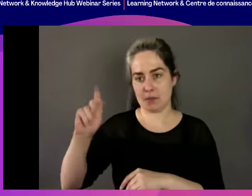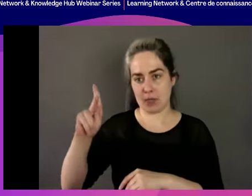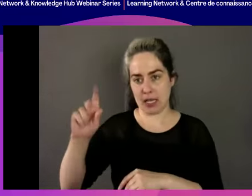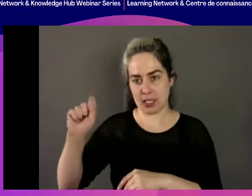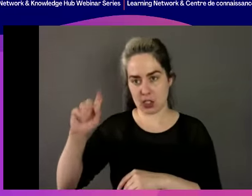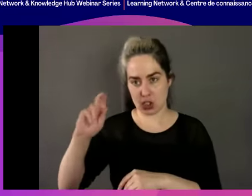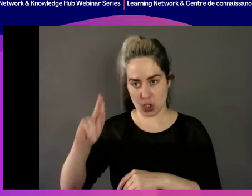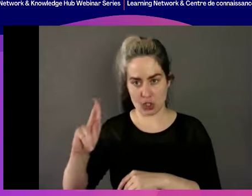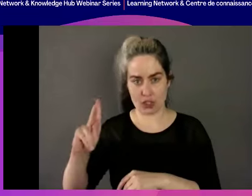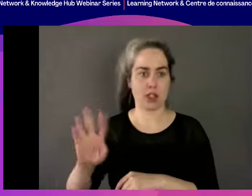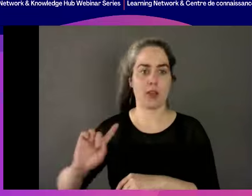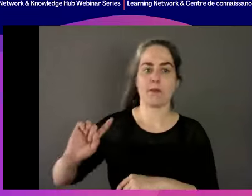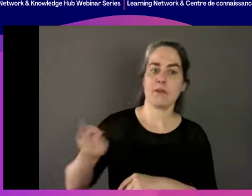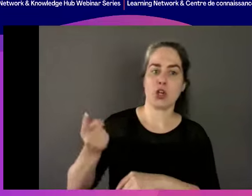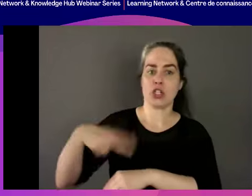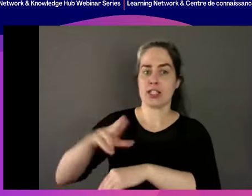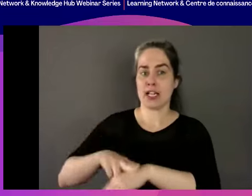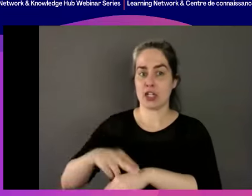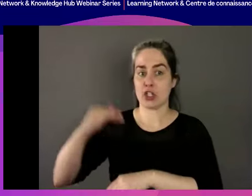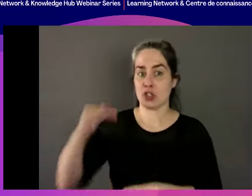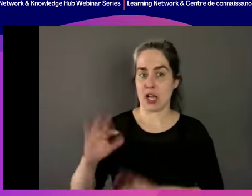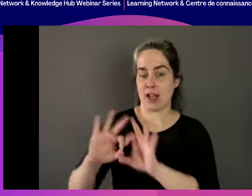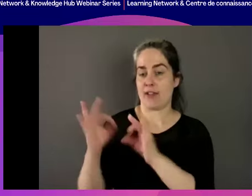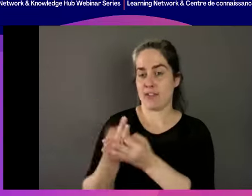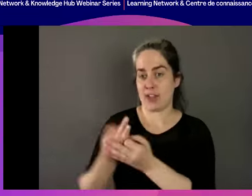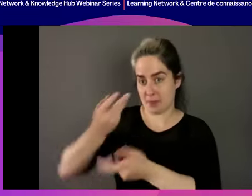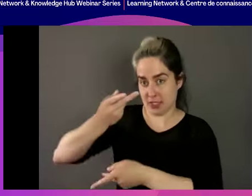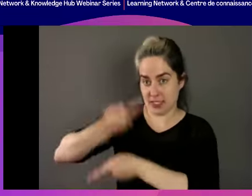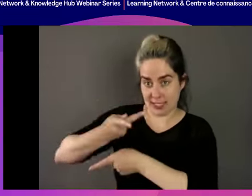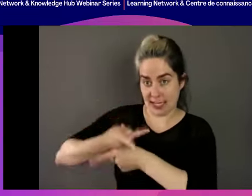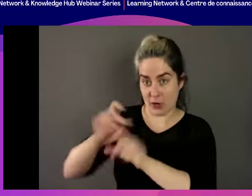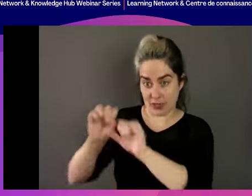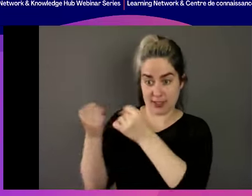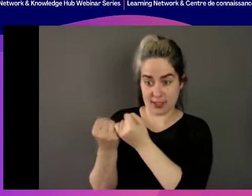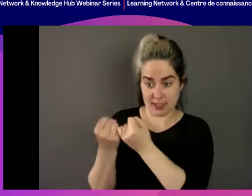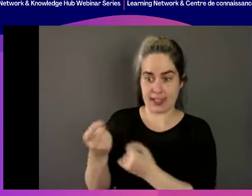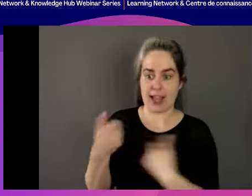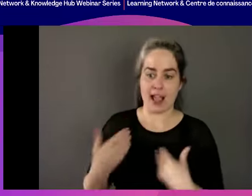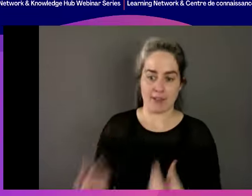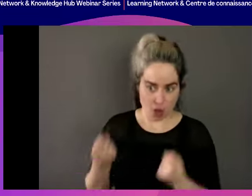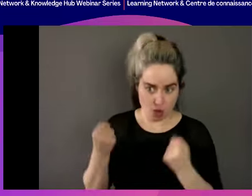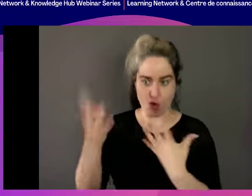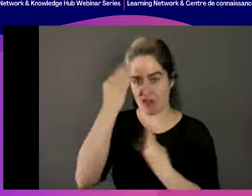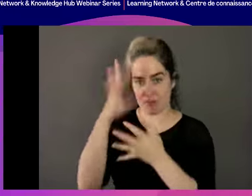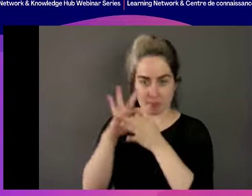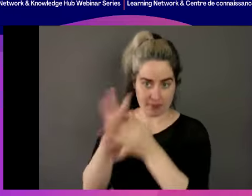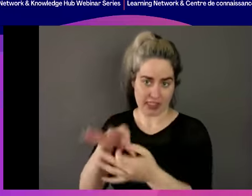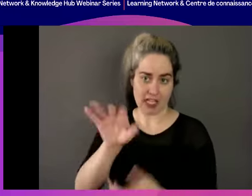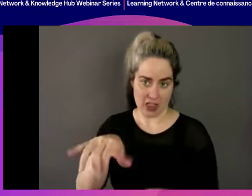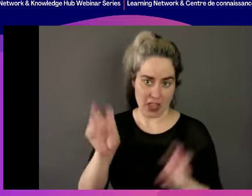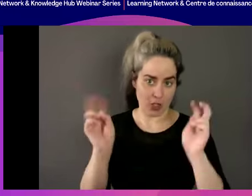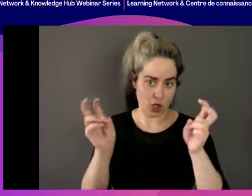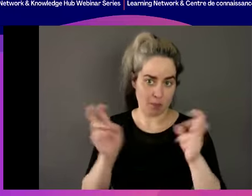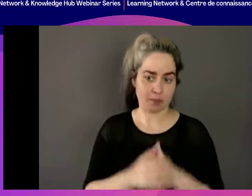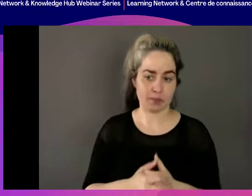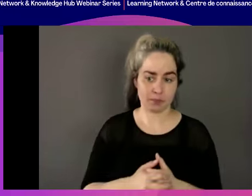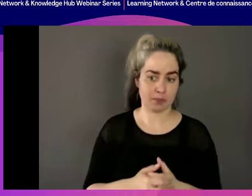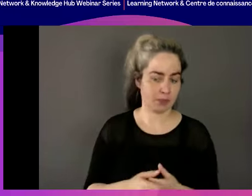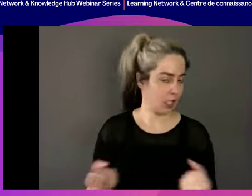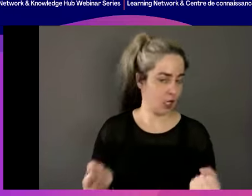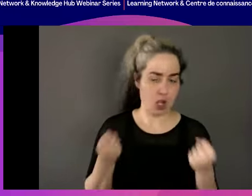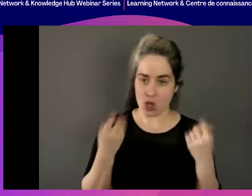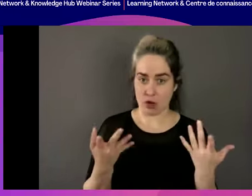Caring Society. And they have, I think a lot of writing about that. And I think, again, it just, for a lot of it came down to, up